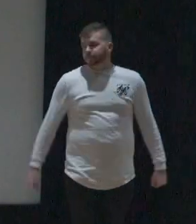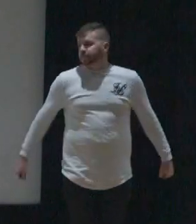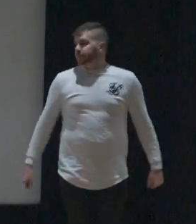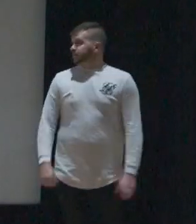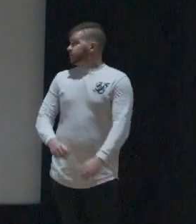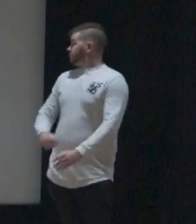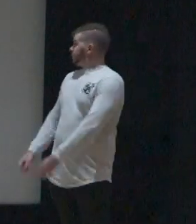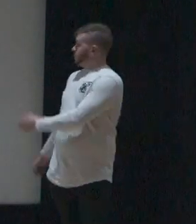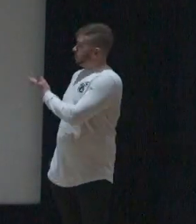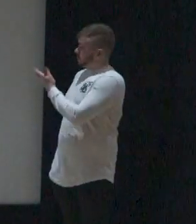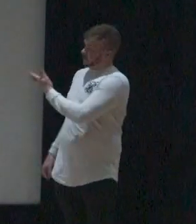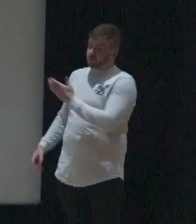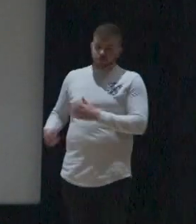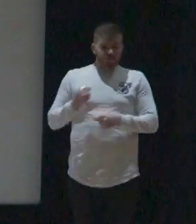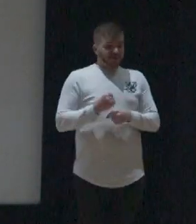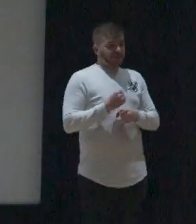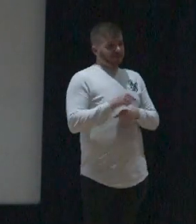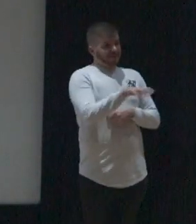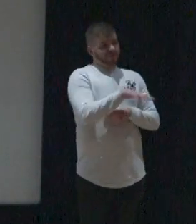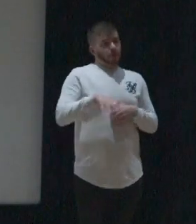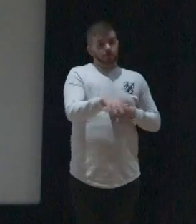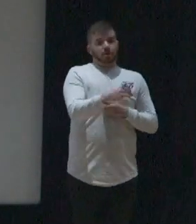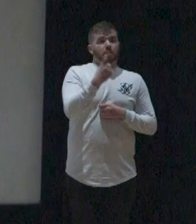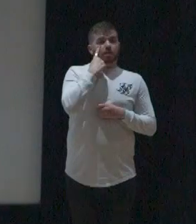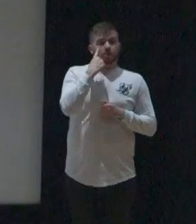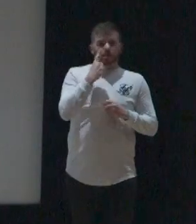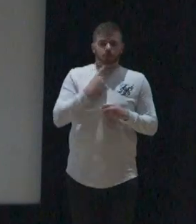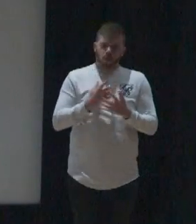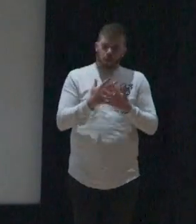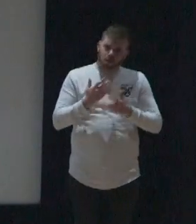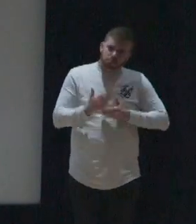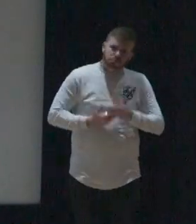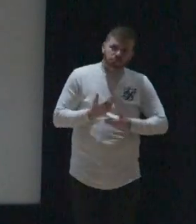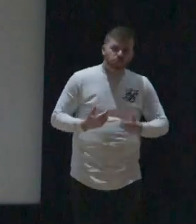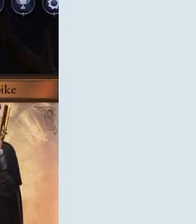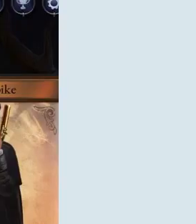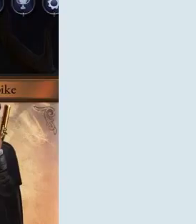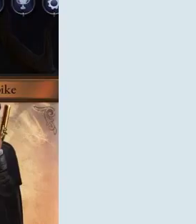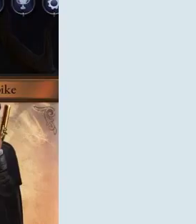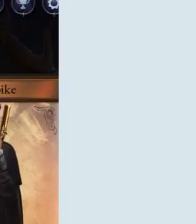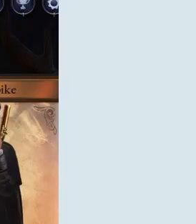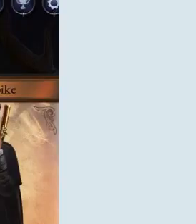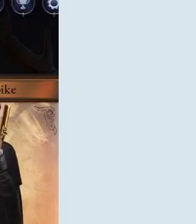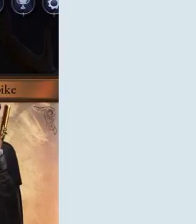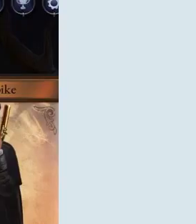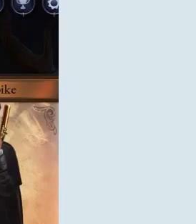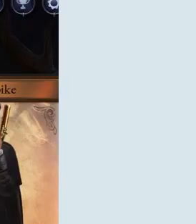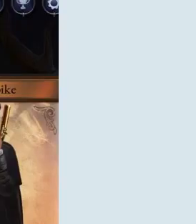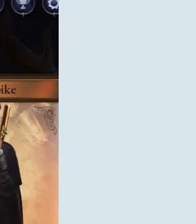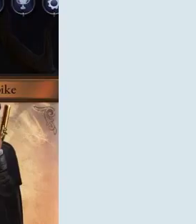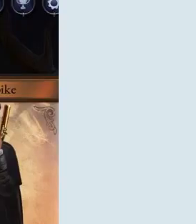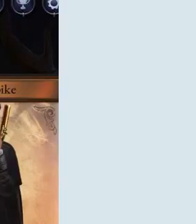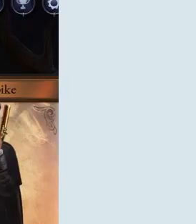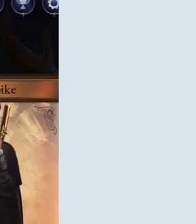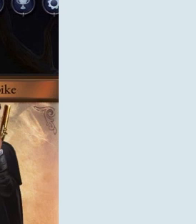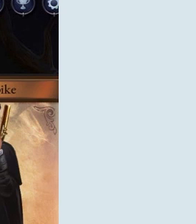This is what our game environment looks like, and as you can see, there's quite a lot going on the same screen. So there's plenty of information to take in. Now